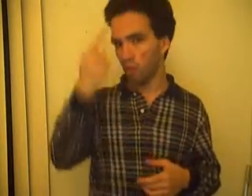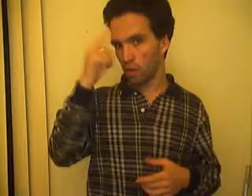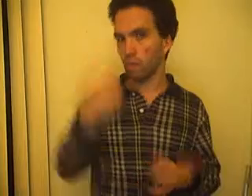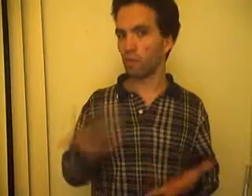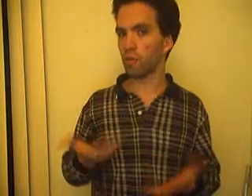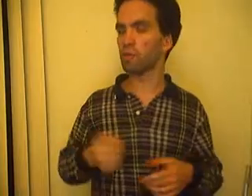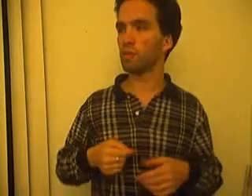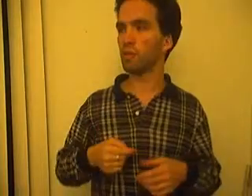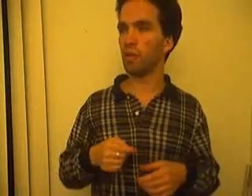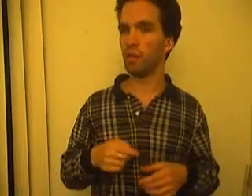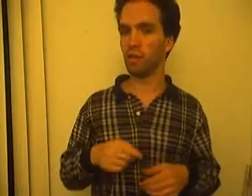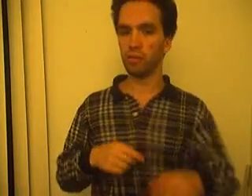for this is